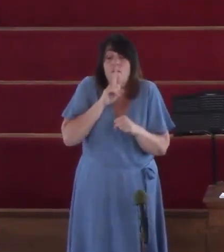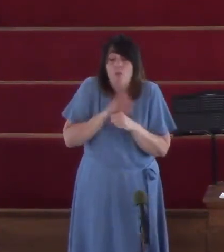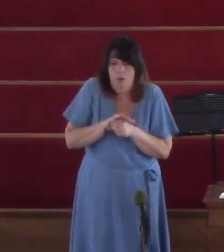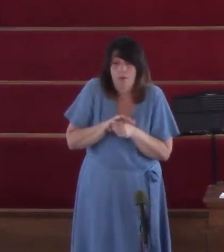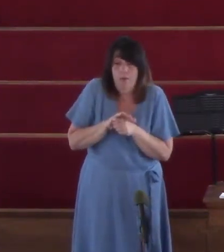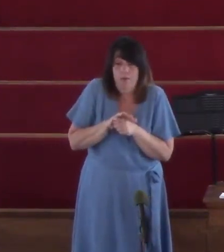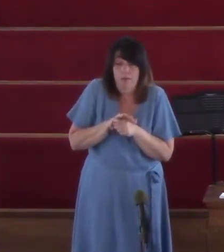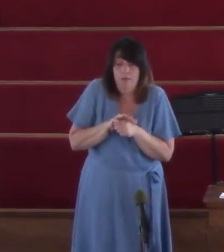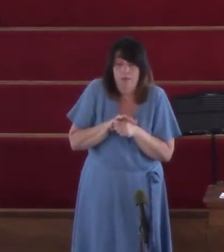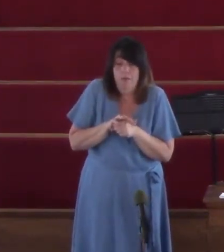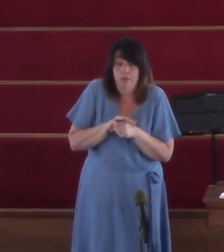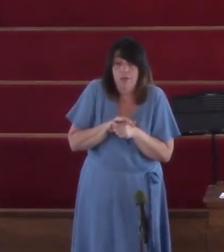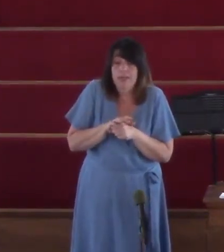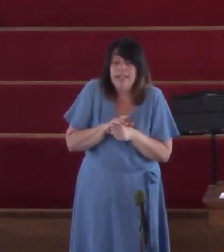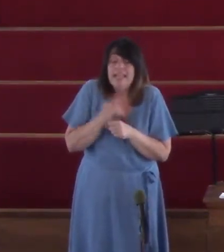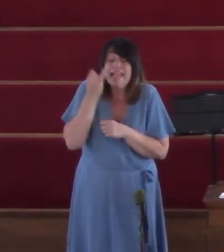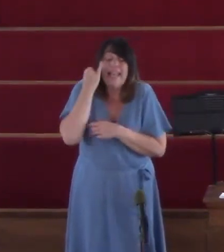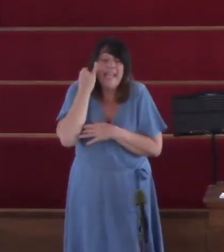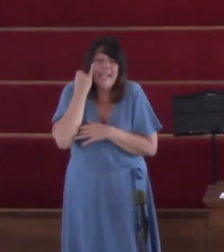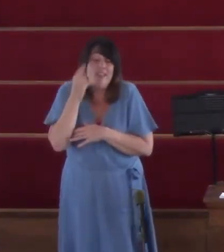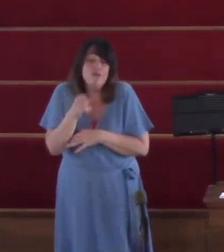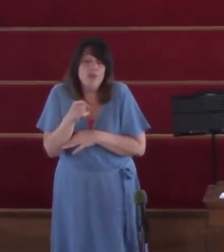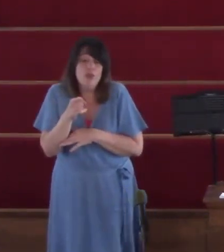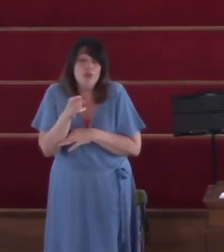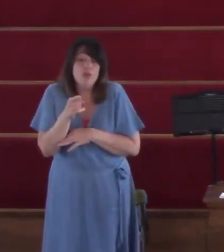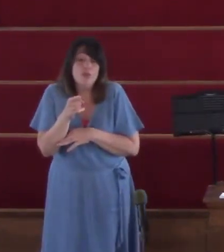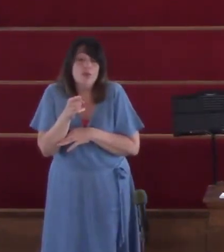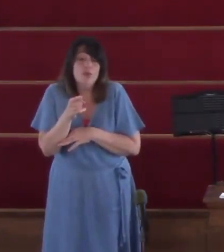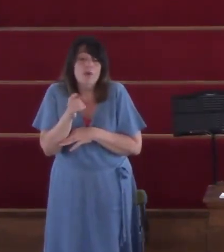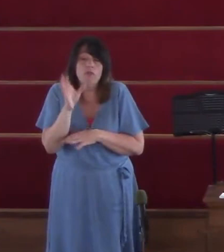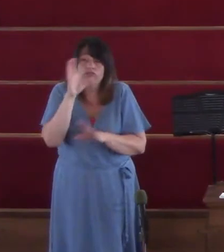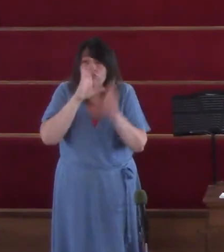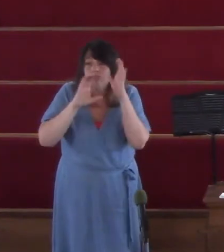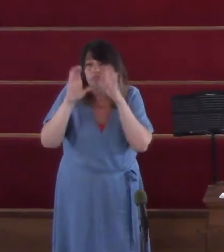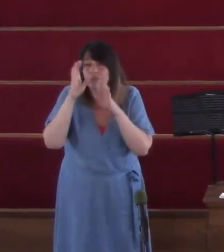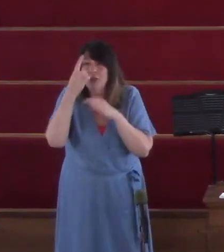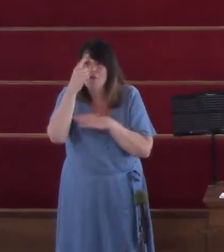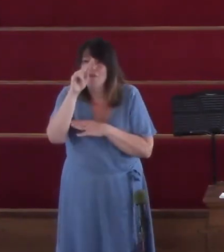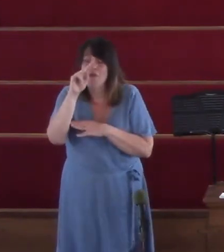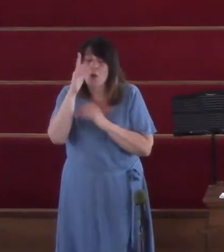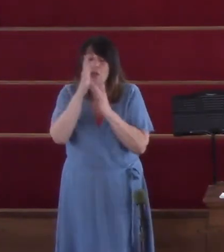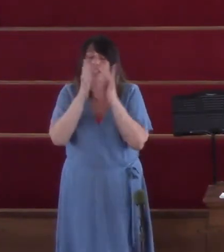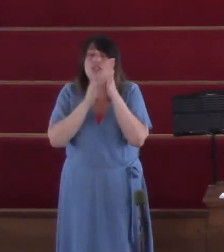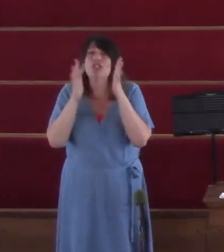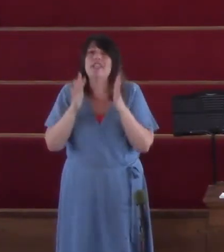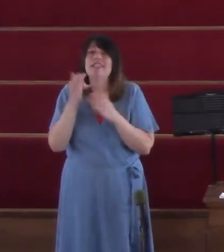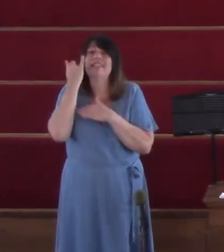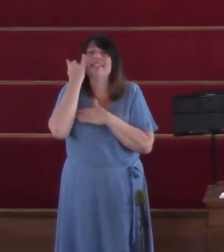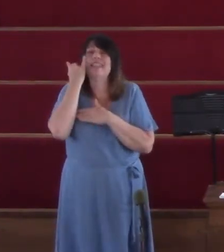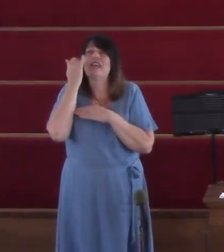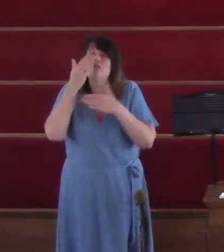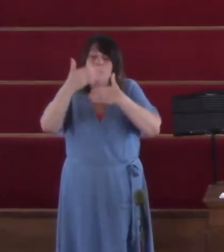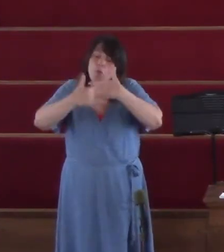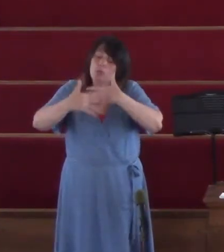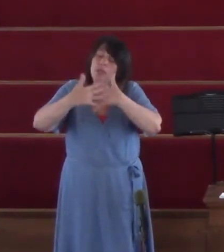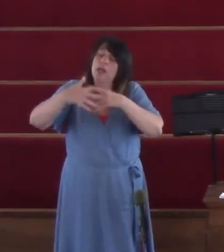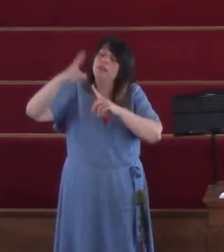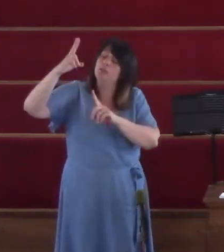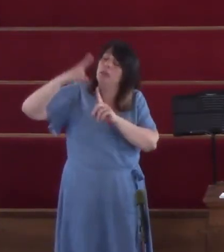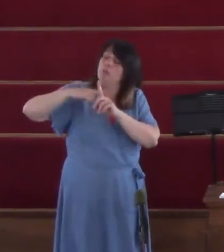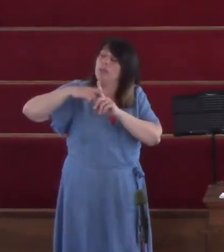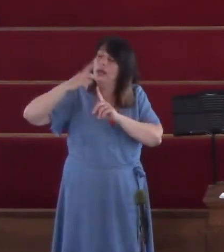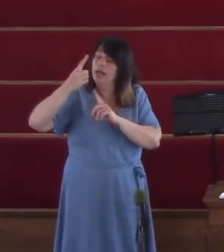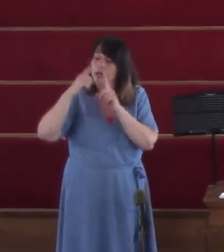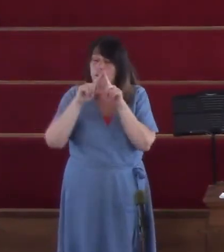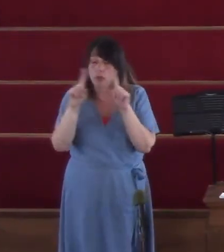that, my friend, if you have sought the Lord Jesus Christ, if the blood has been applied to your life, and